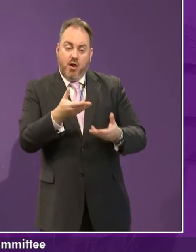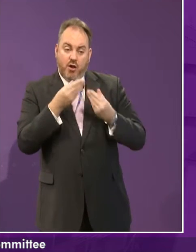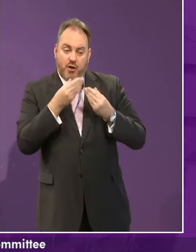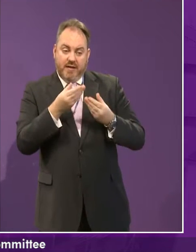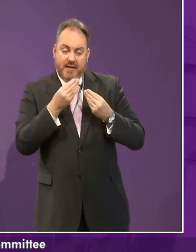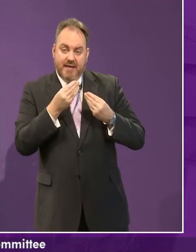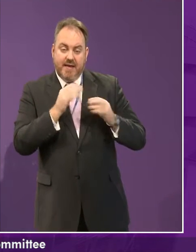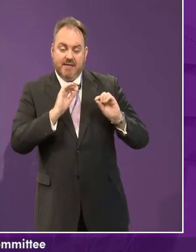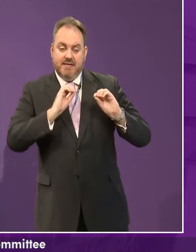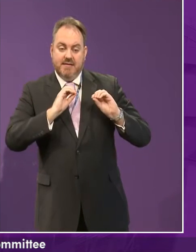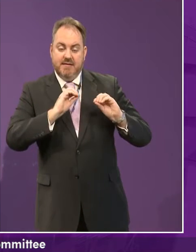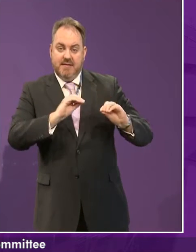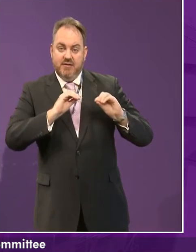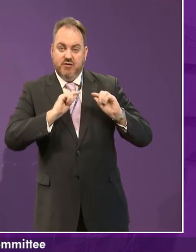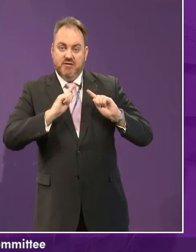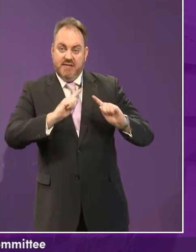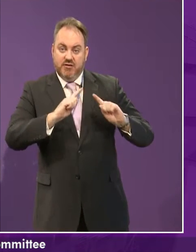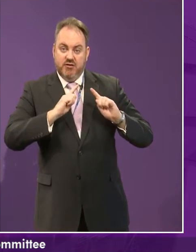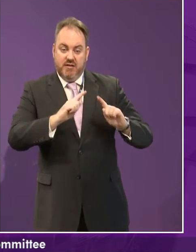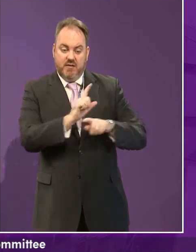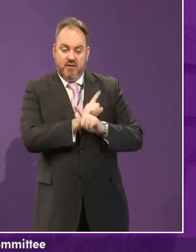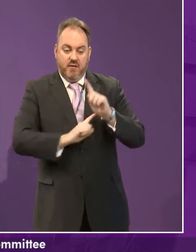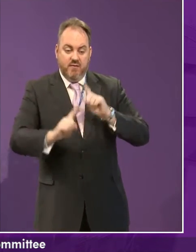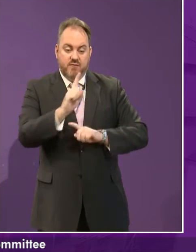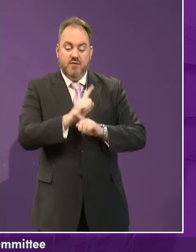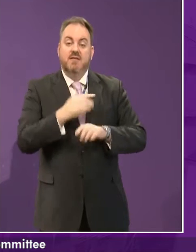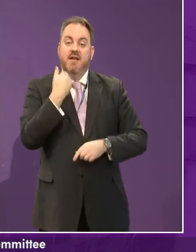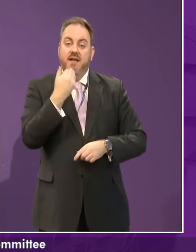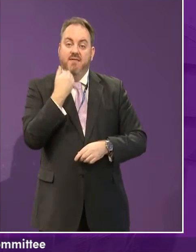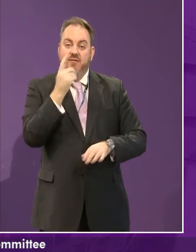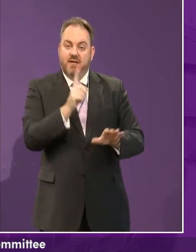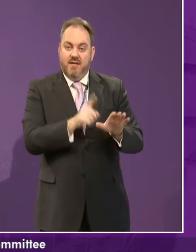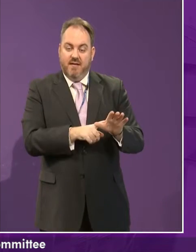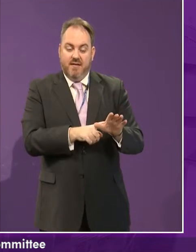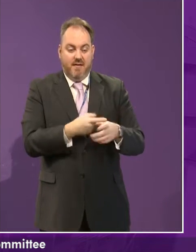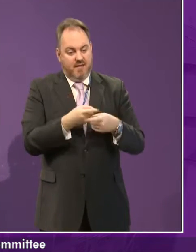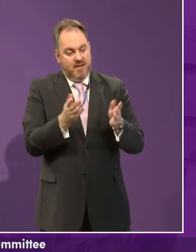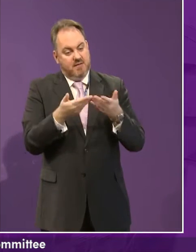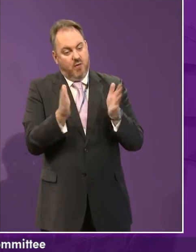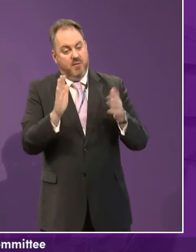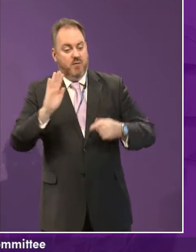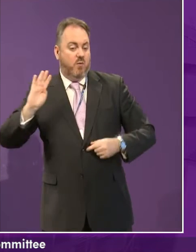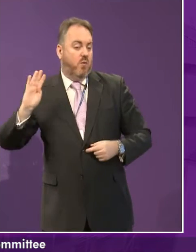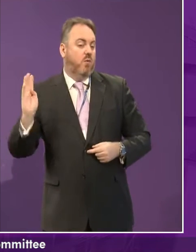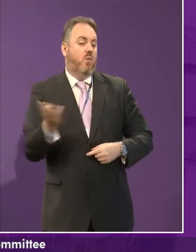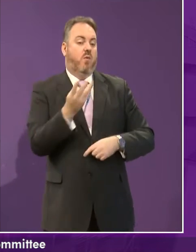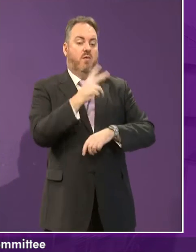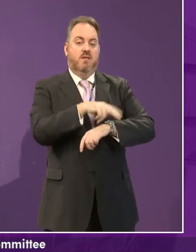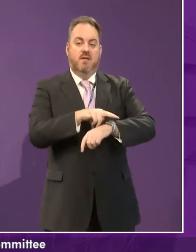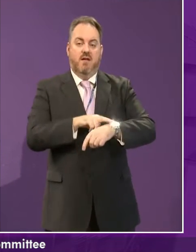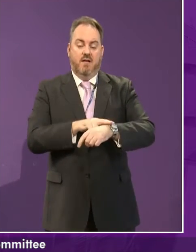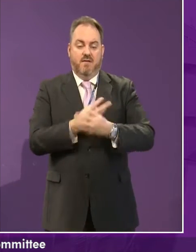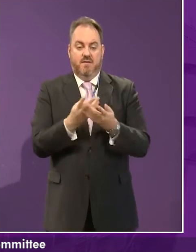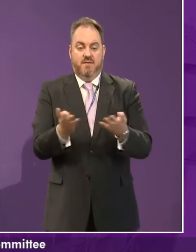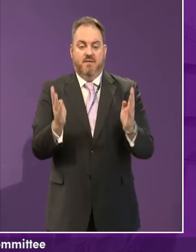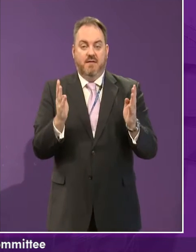and part of that, it's open to all staff, and part of that conference is given over